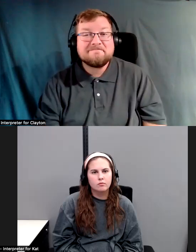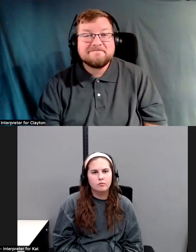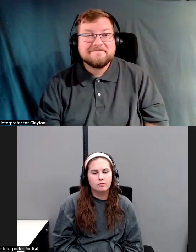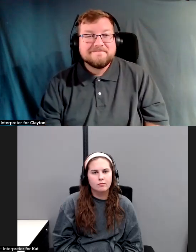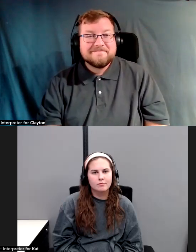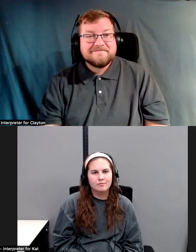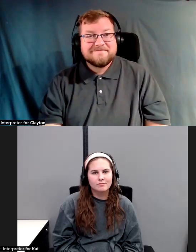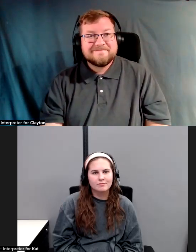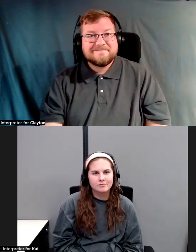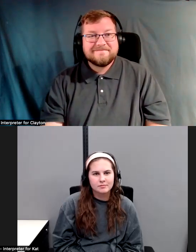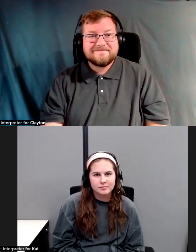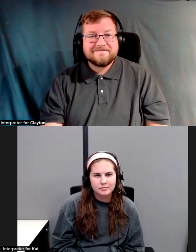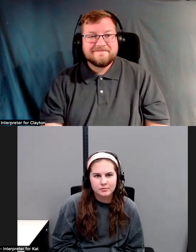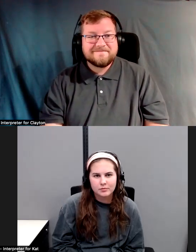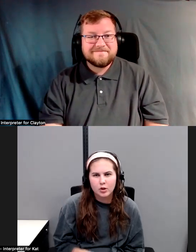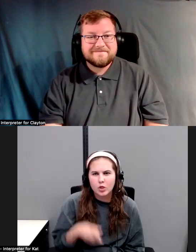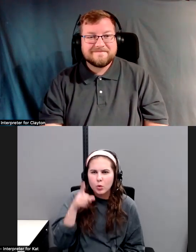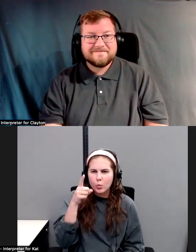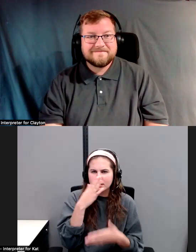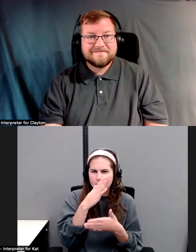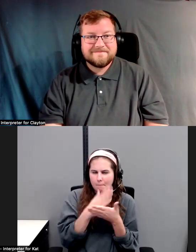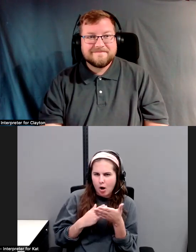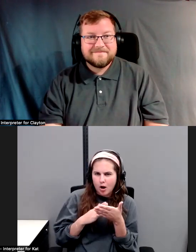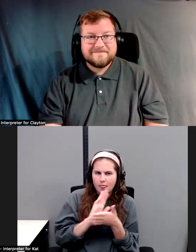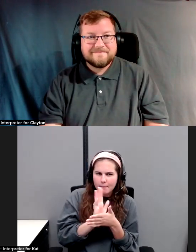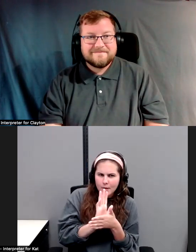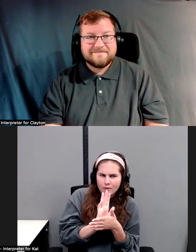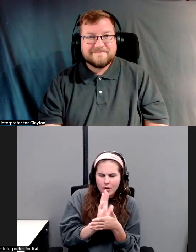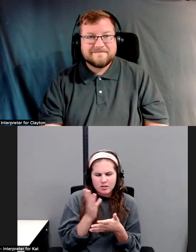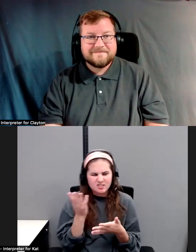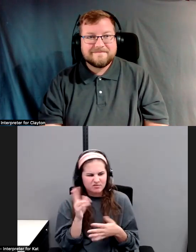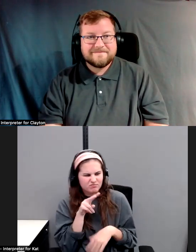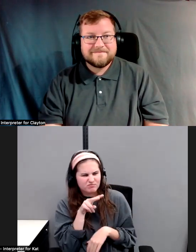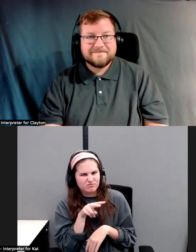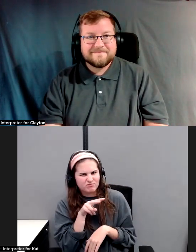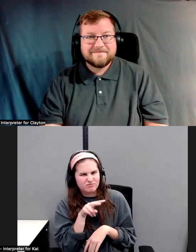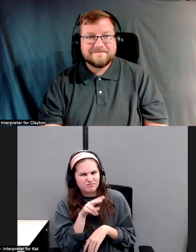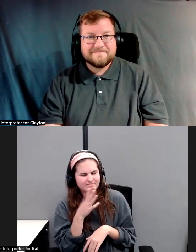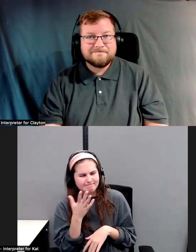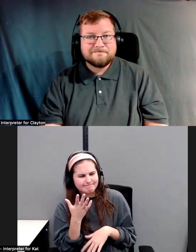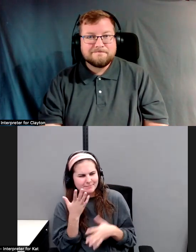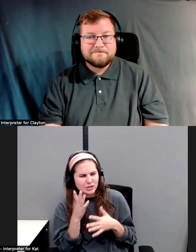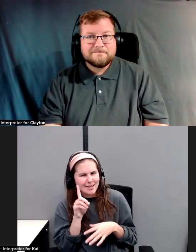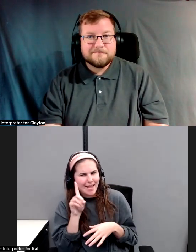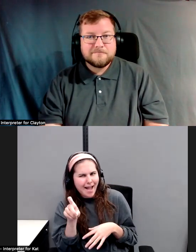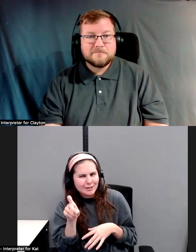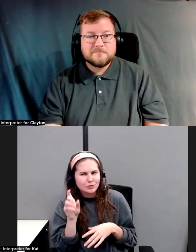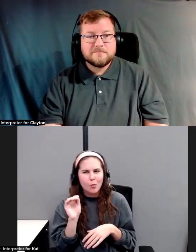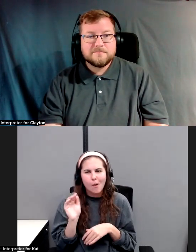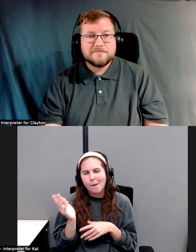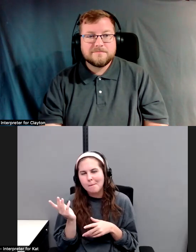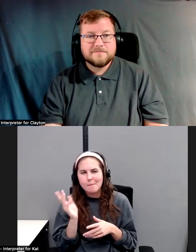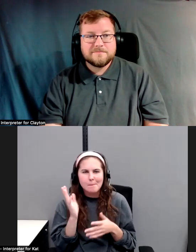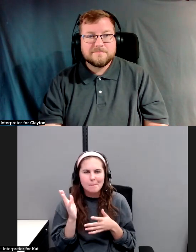yeah, there was one scene in that room I was like looking at it like, I don't know if I should ask this or pick on you about